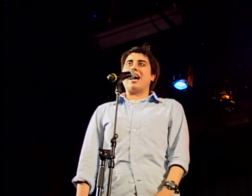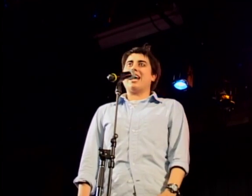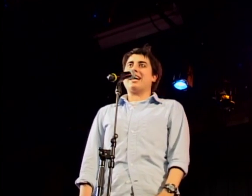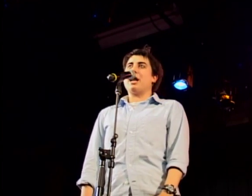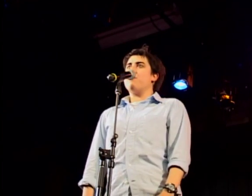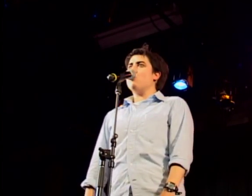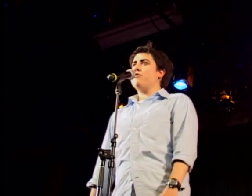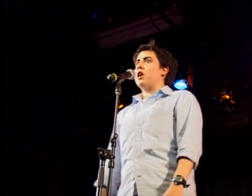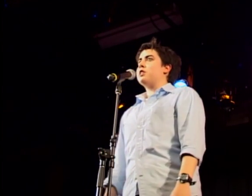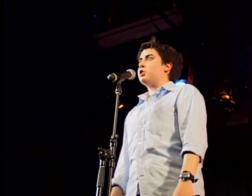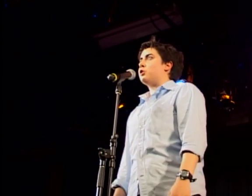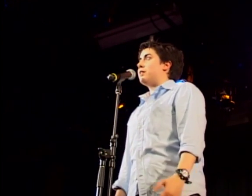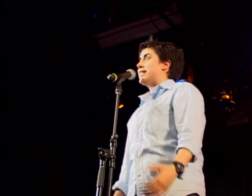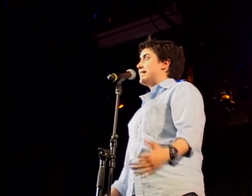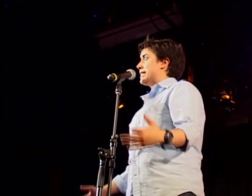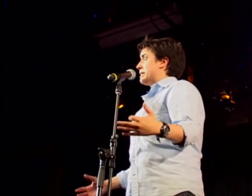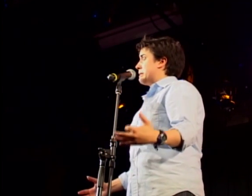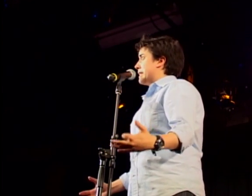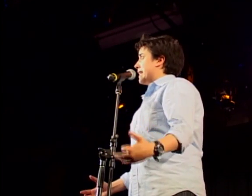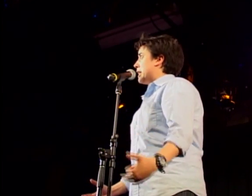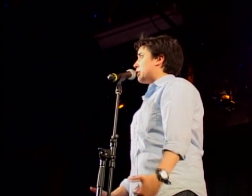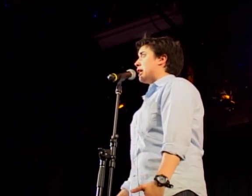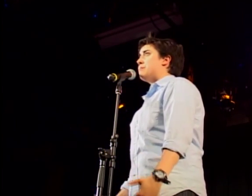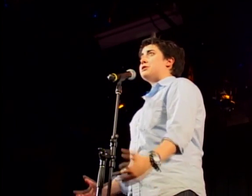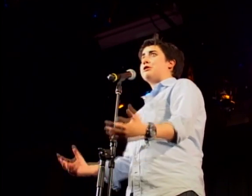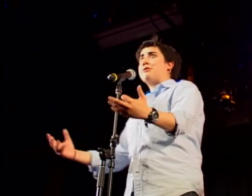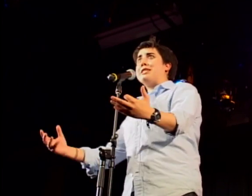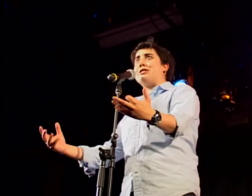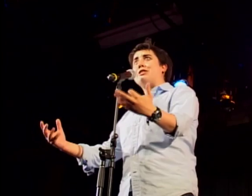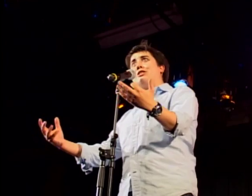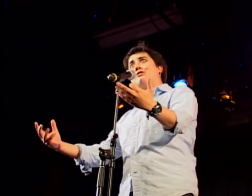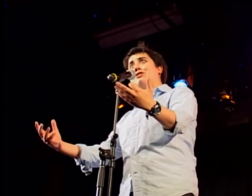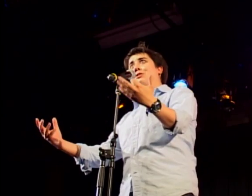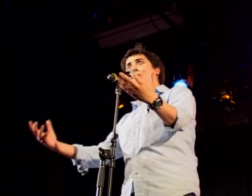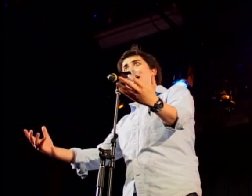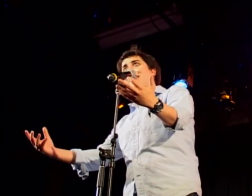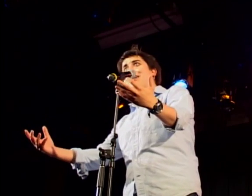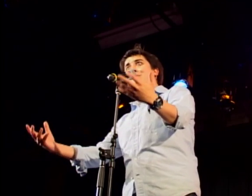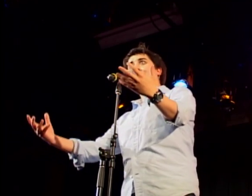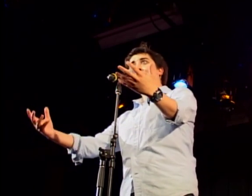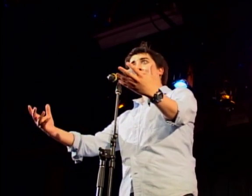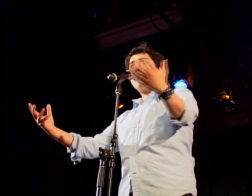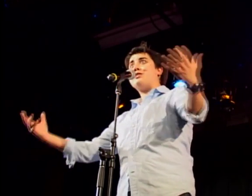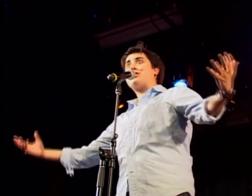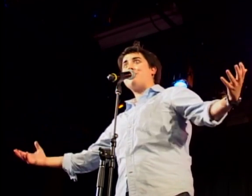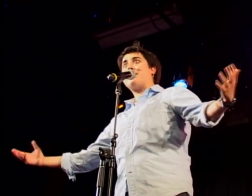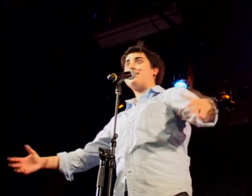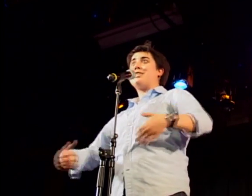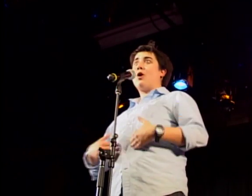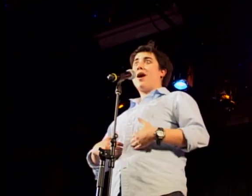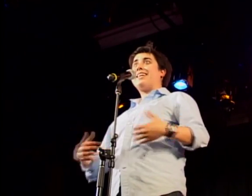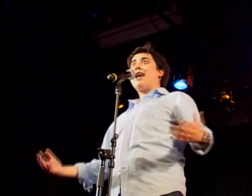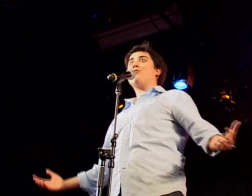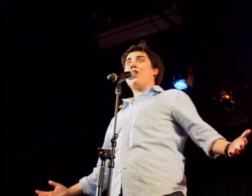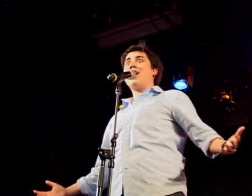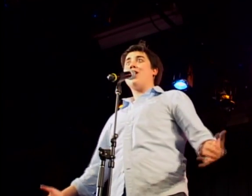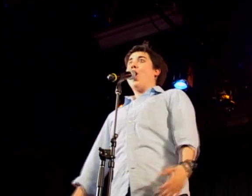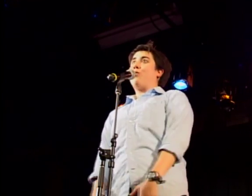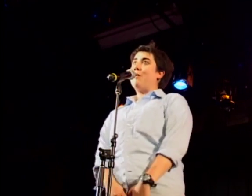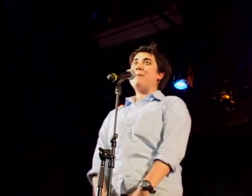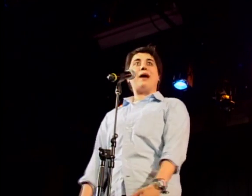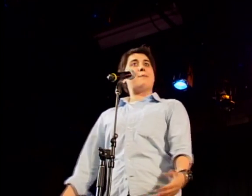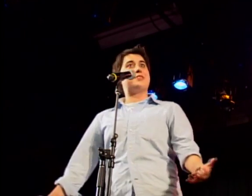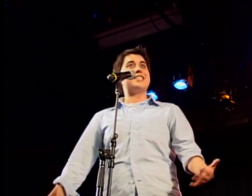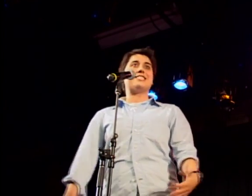a whirl. If not, I gotta move on to the dishes. Here comes 3 to the 2 to the 1. My homeboy's tripping because he know I gotta